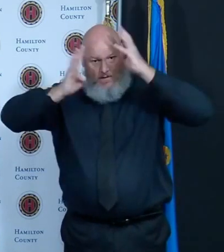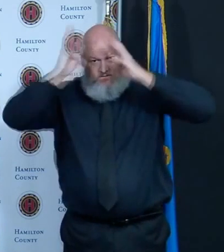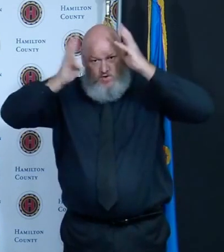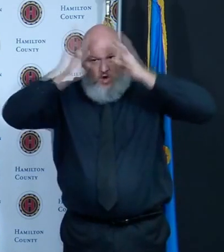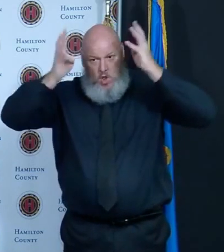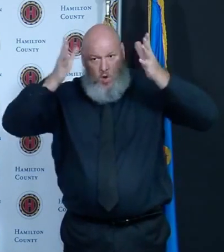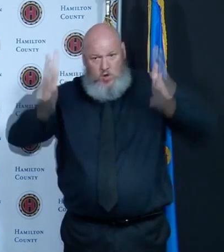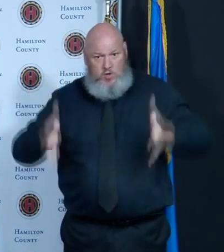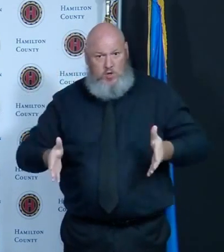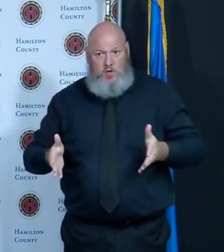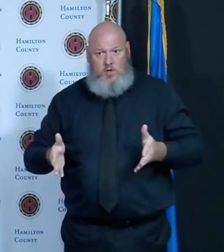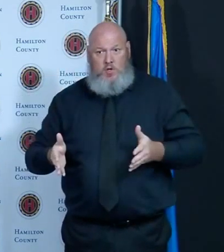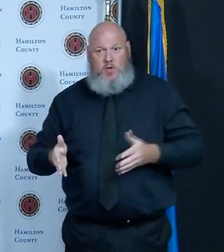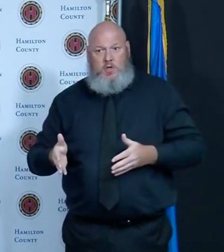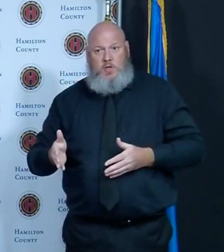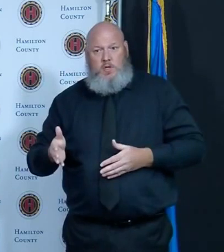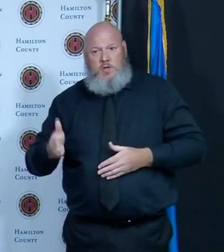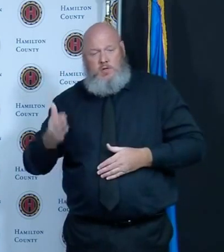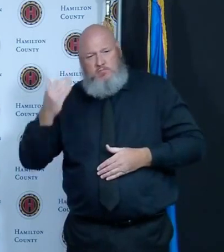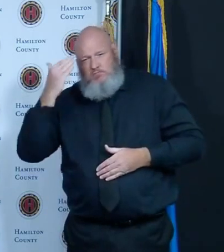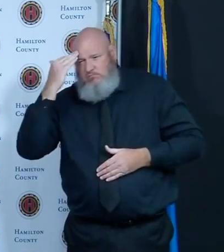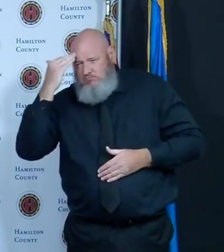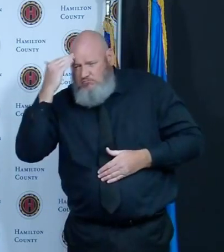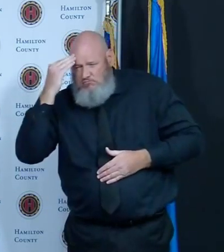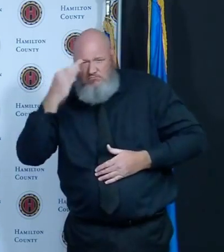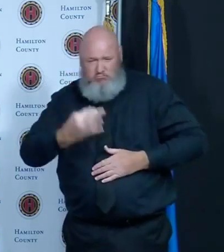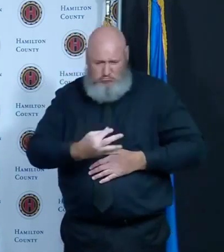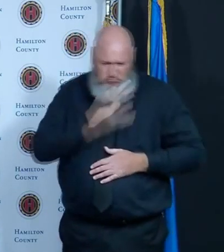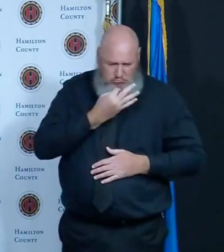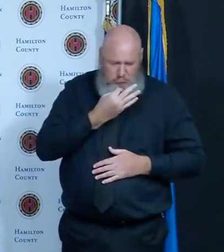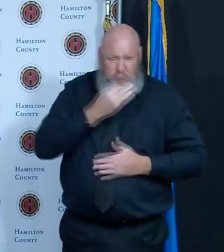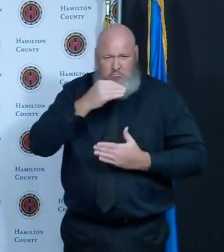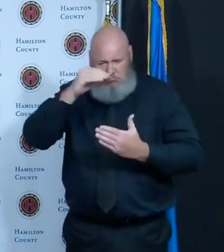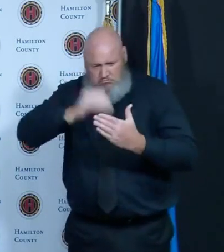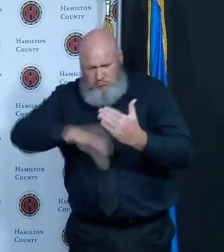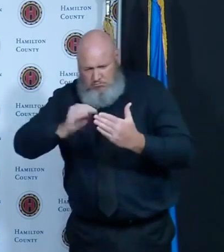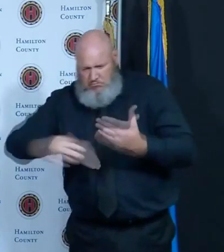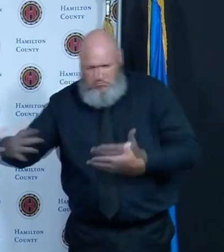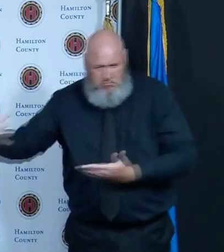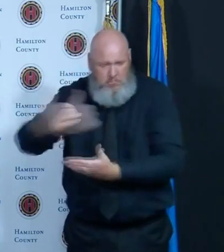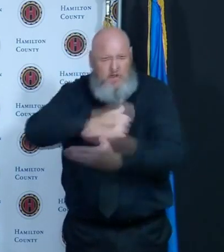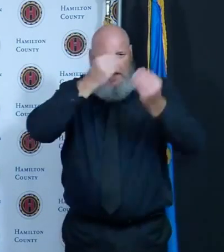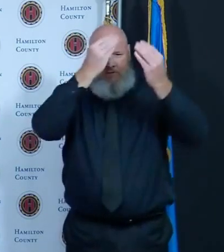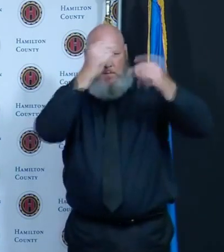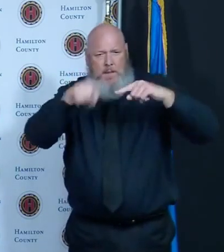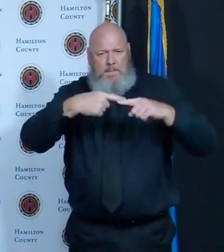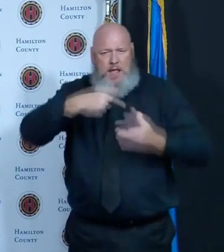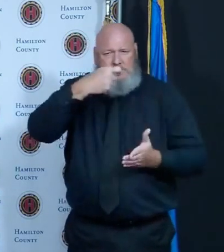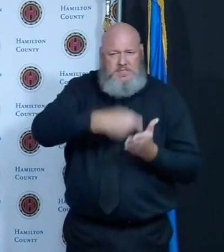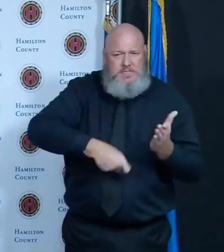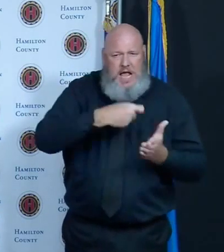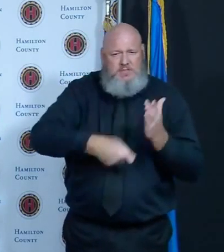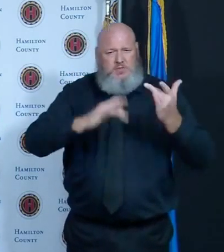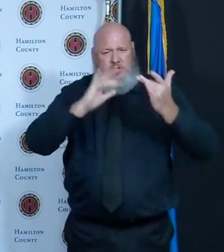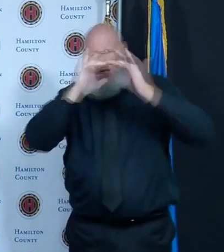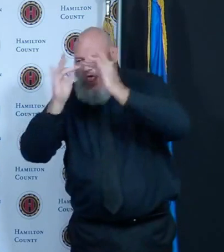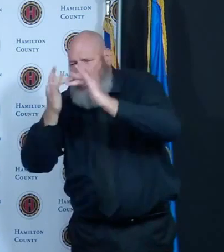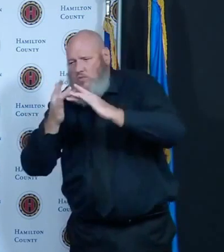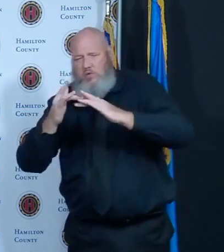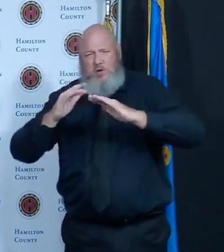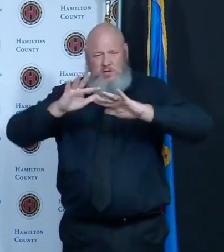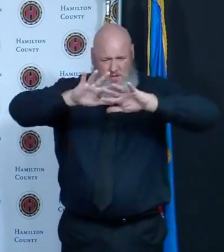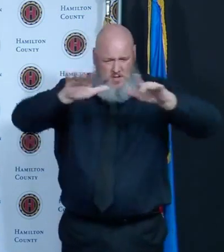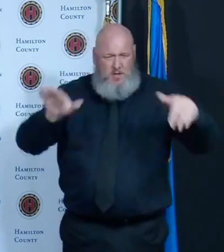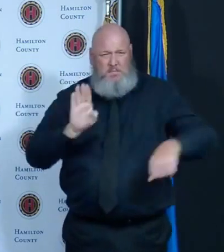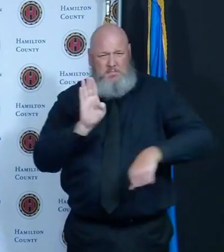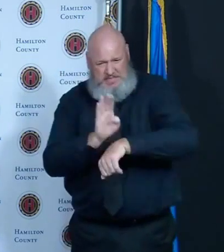changing and often virtual workplace realities of COVID-19. So human resource leaders across Hamilton County's